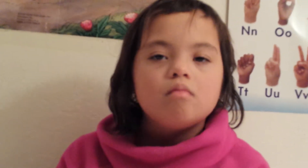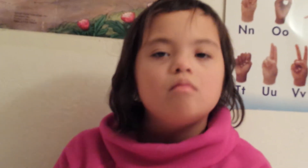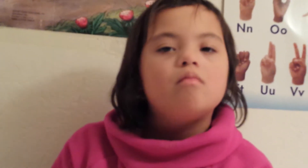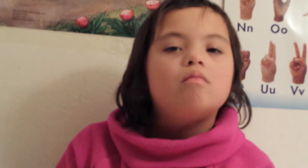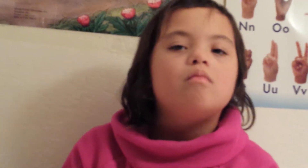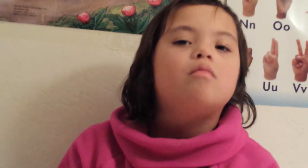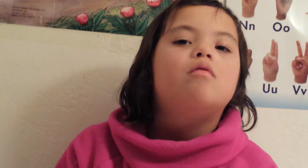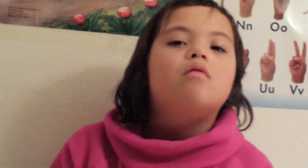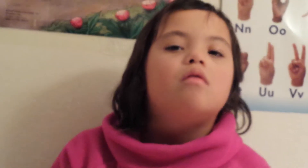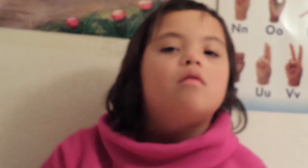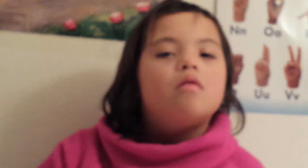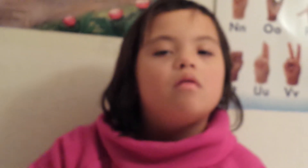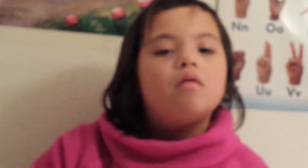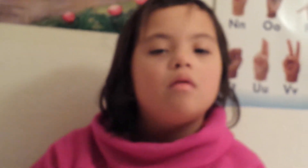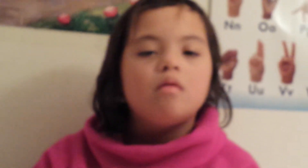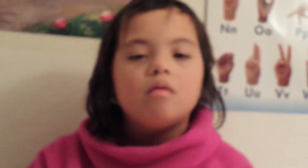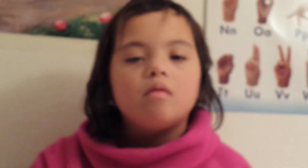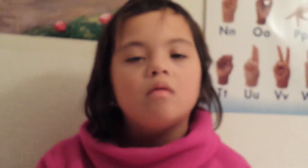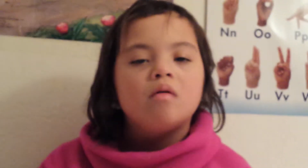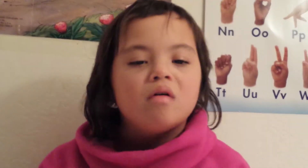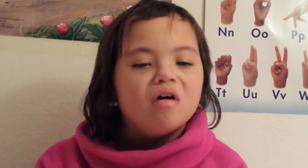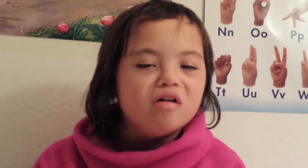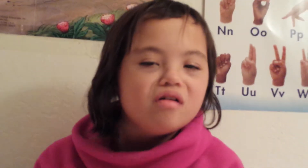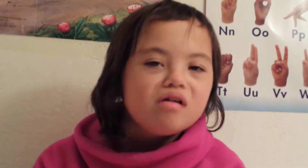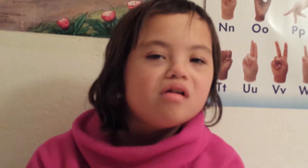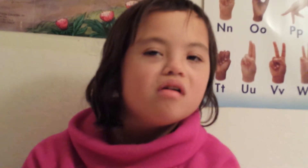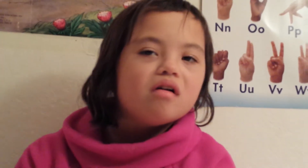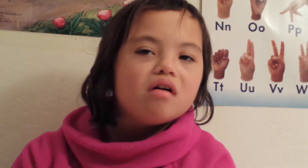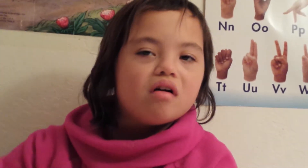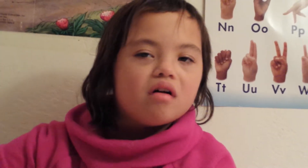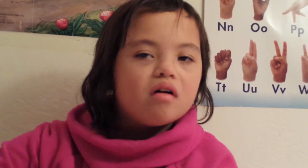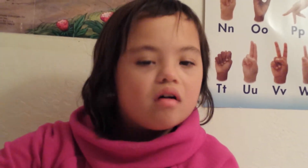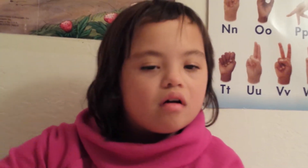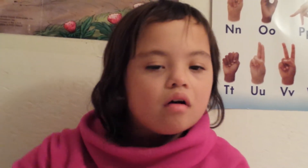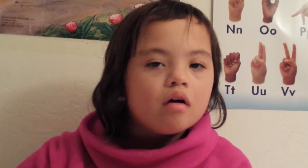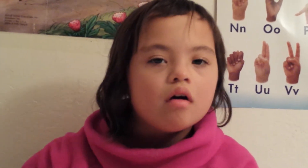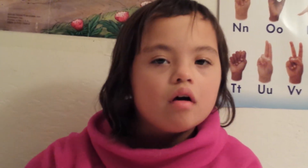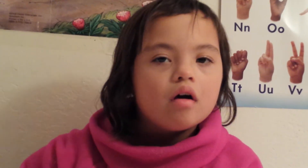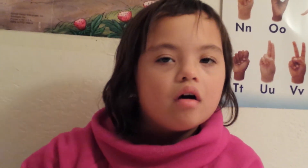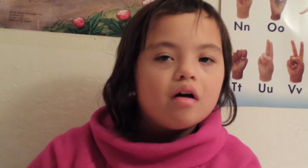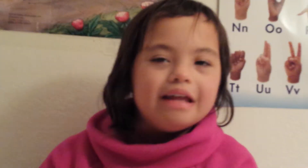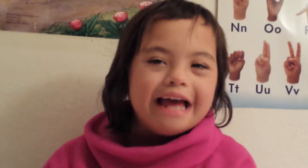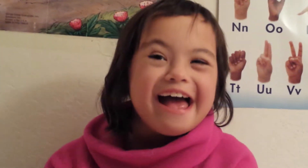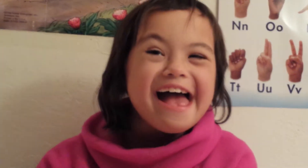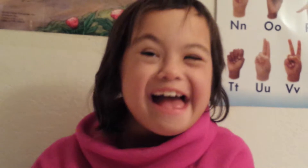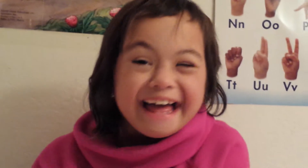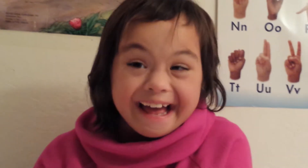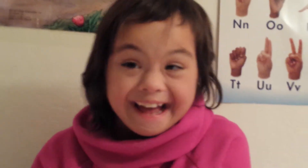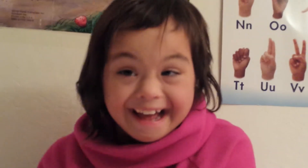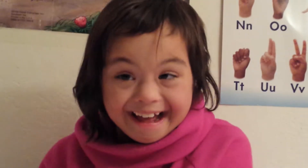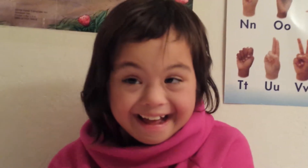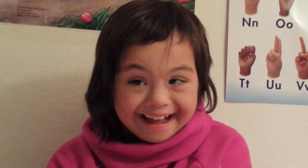Mm-hmm. Uh-huh. Did you get on any rides? Huh? Did you get on any rides? Yeah. What kind of